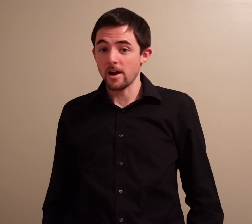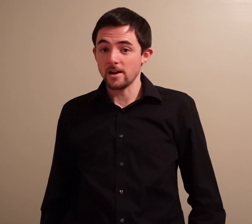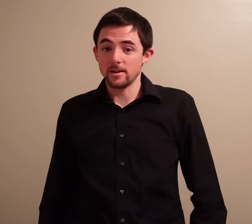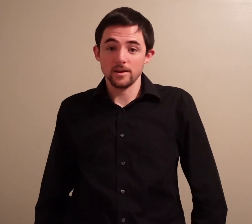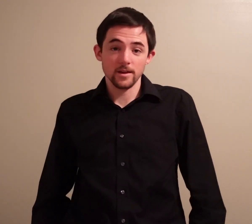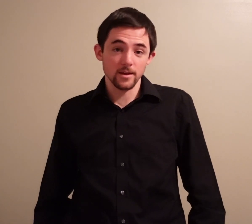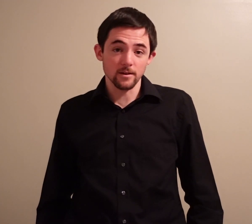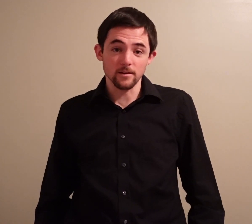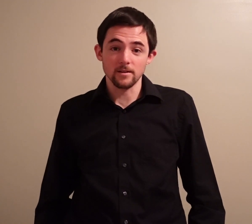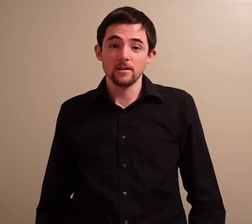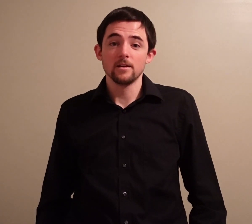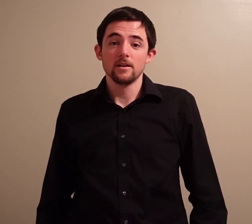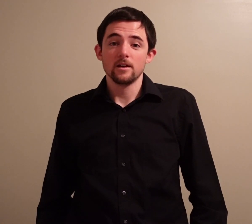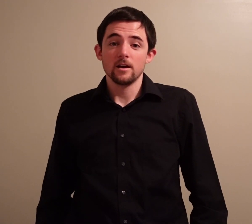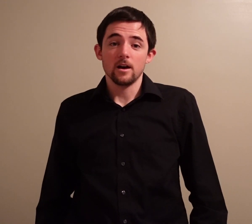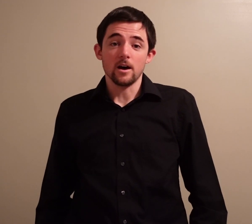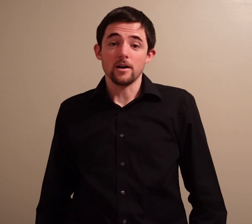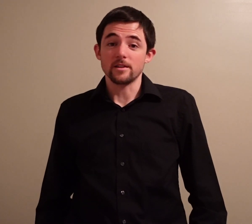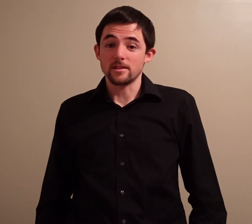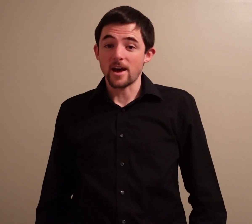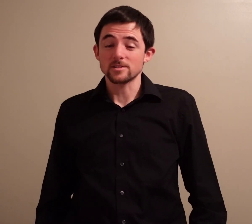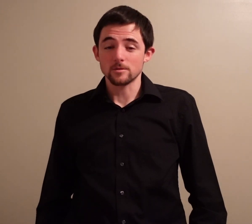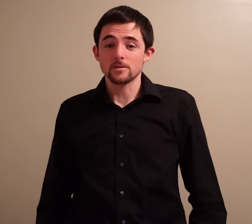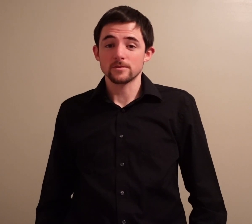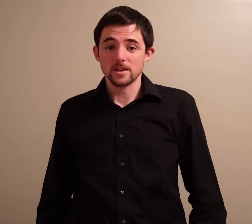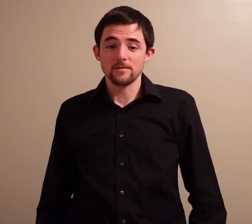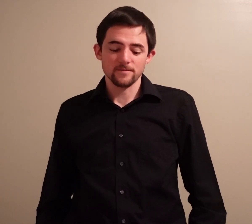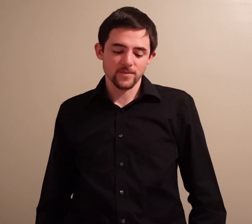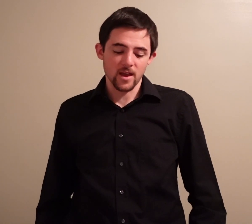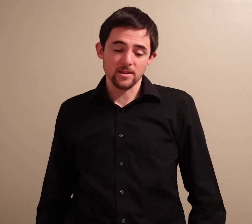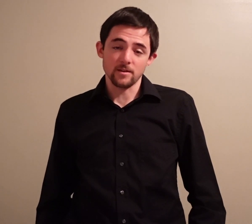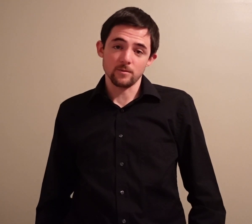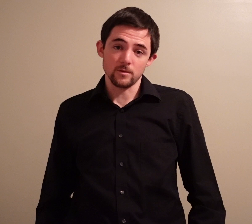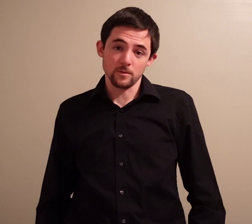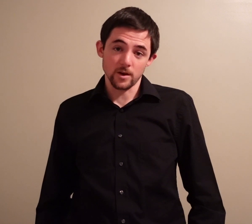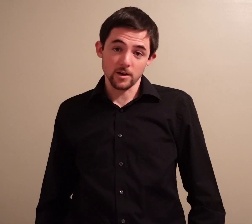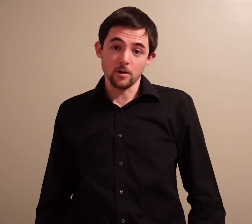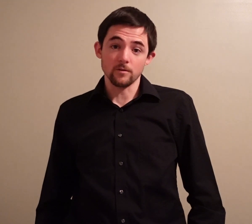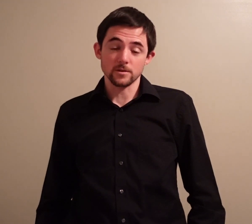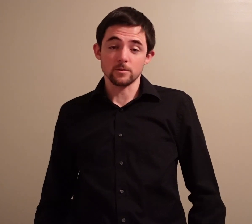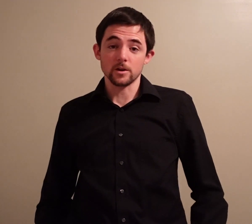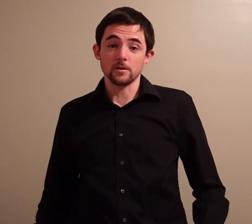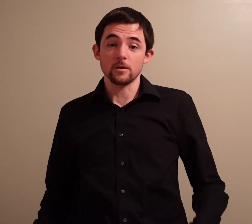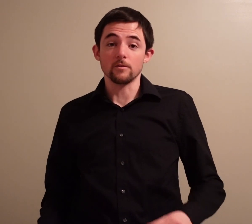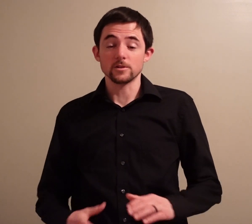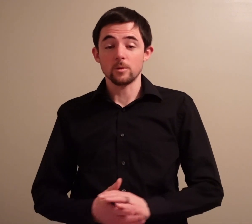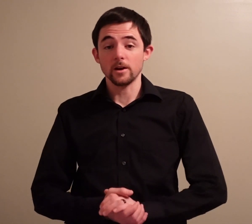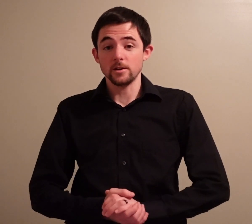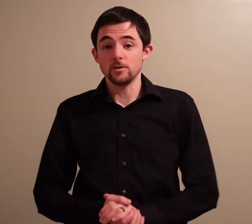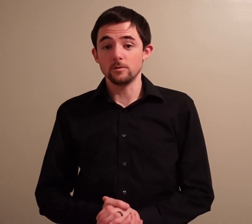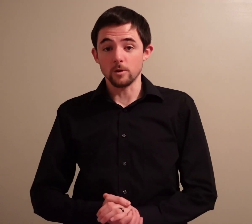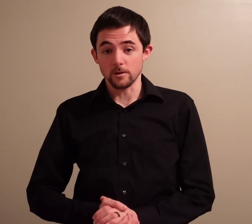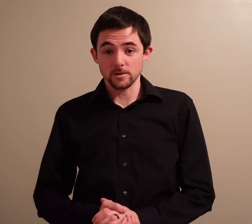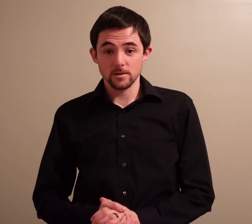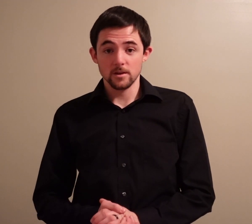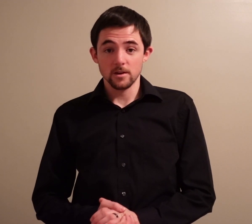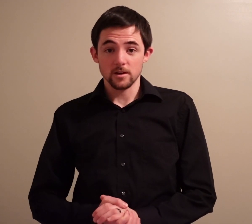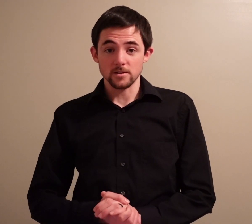break, heal, that sort of stuff. And then we're going to go over 20 new words